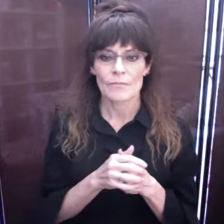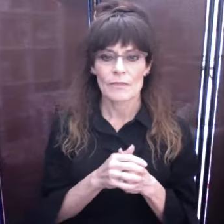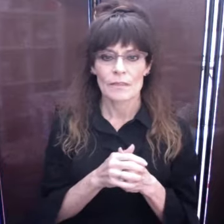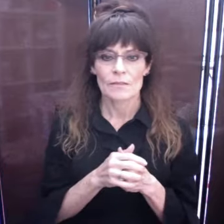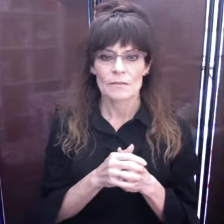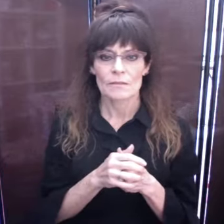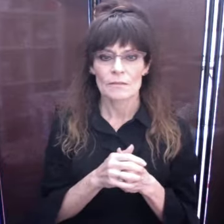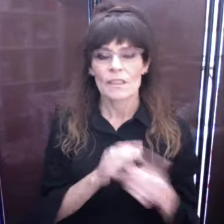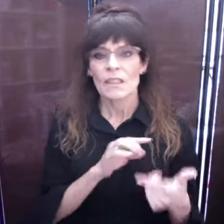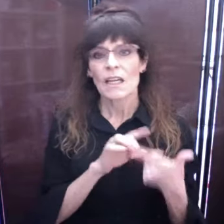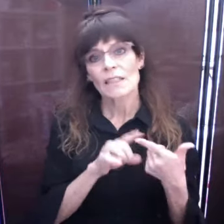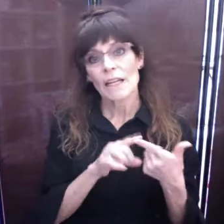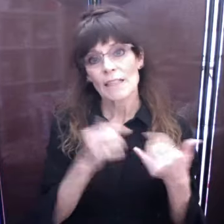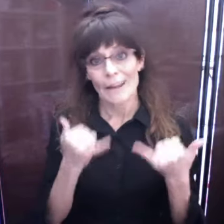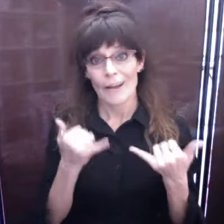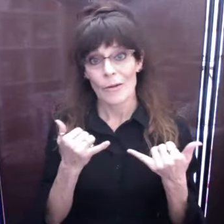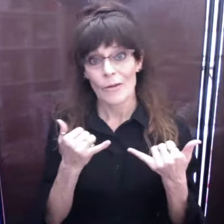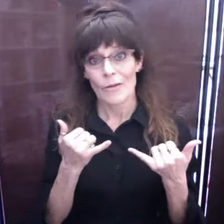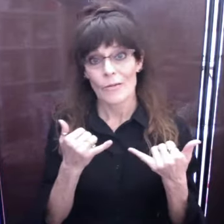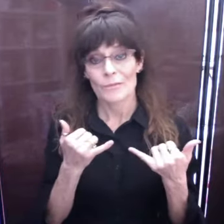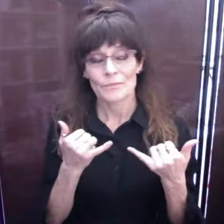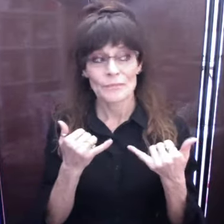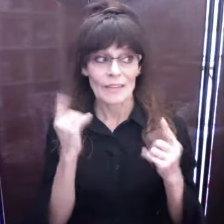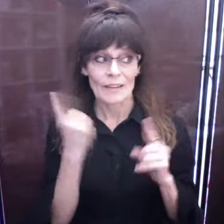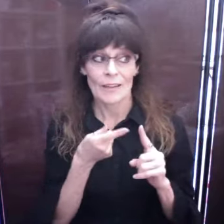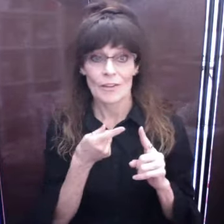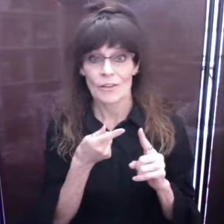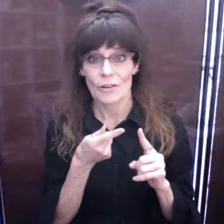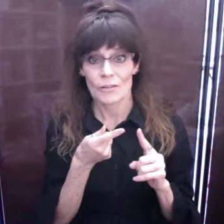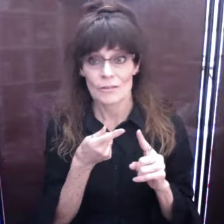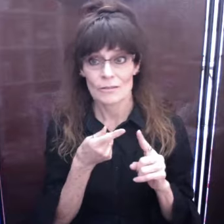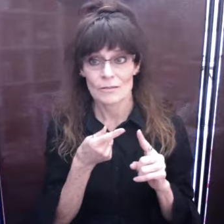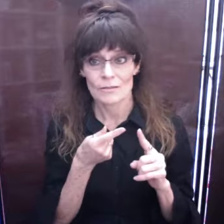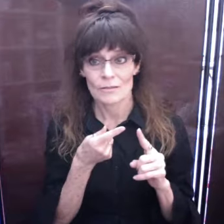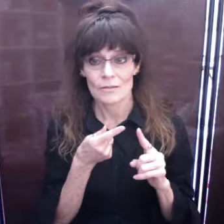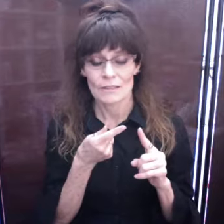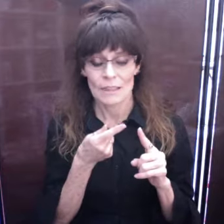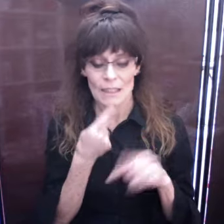And then so now we get into the kicker, right? And I tell you, when I first